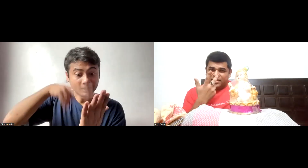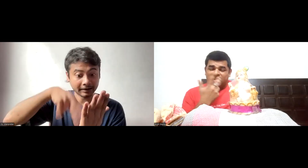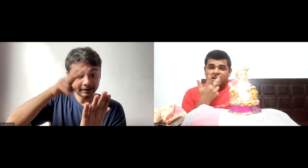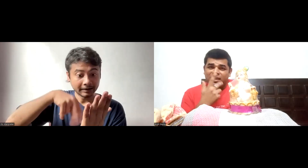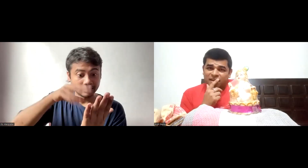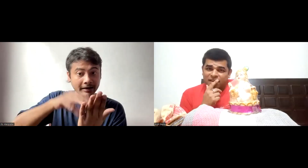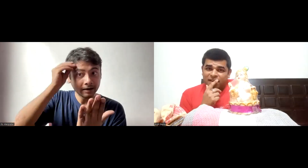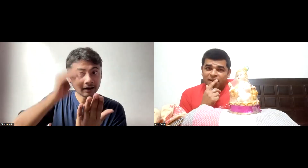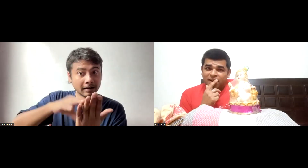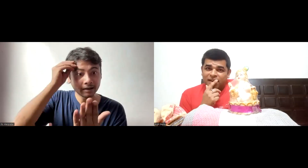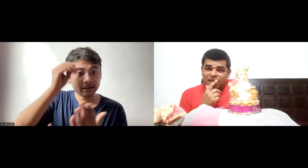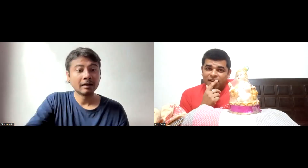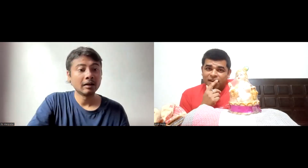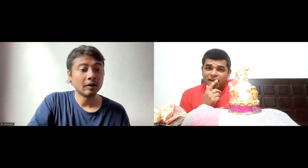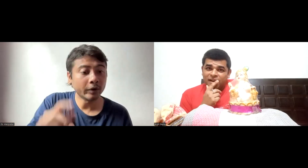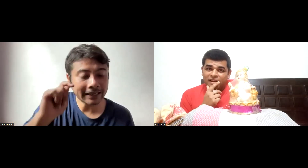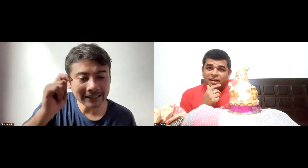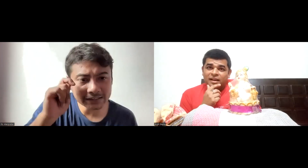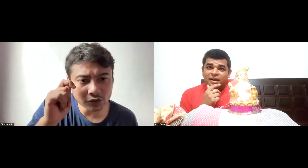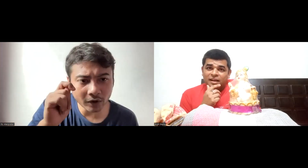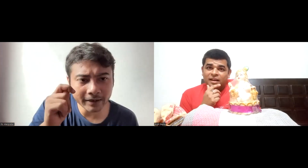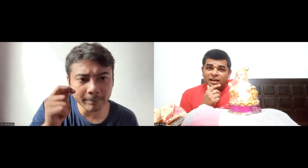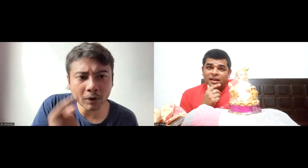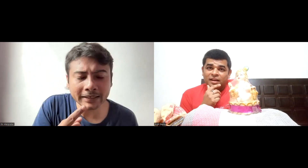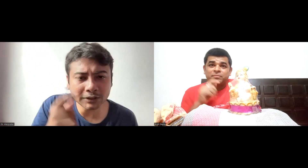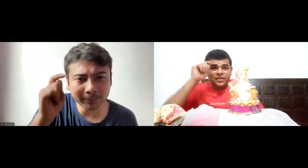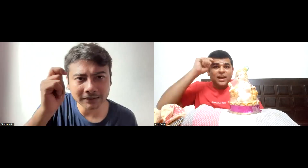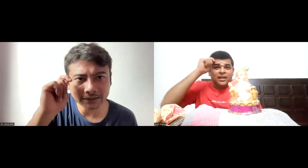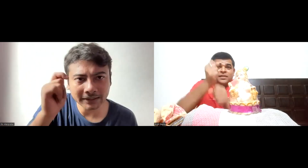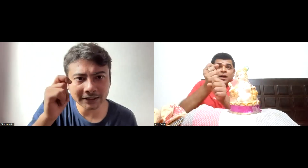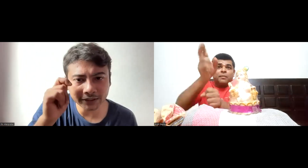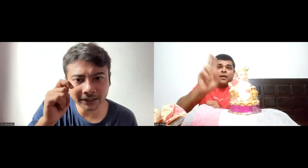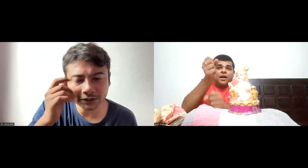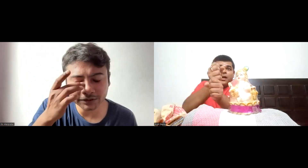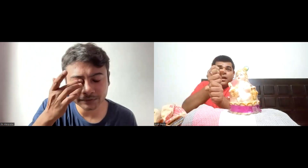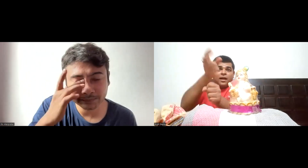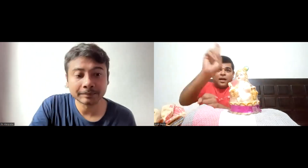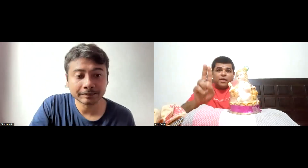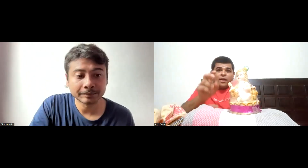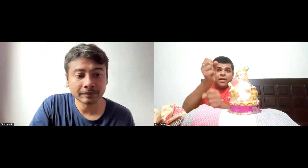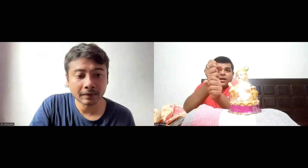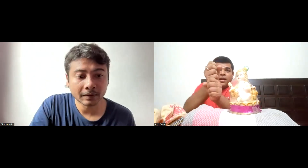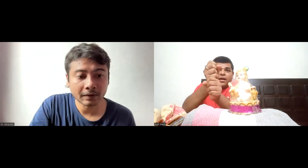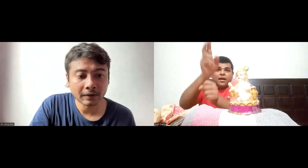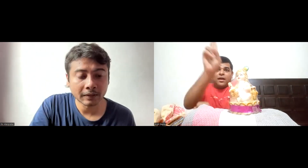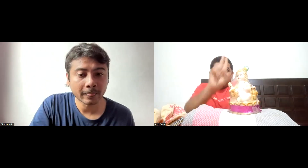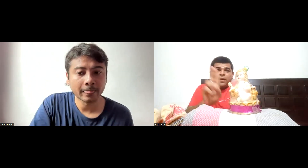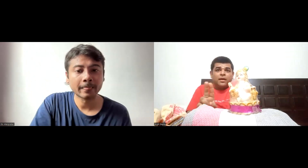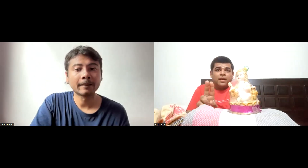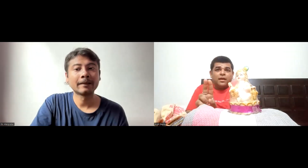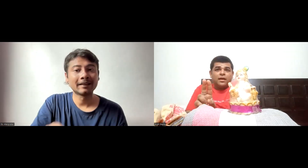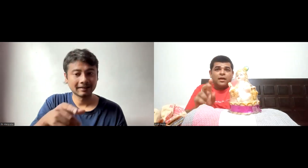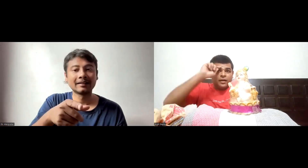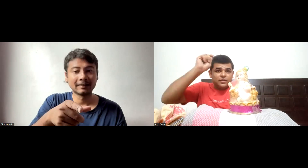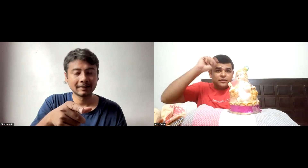It is not one, two, three, any of the modes. If you are, if you are, I know, He's I have talking been. about English. English. No, it is not.